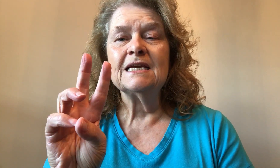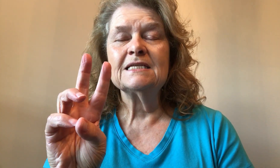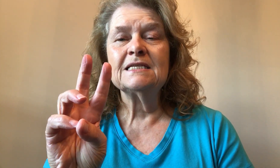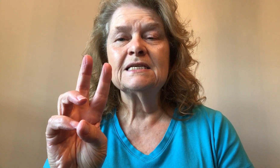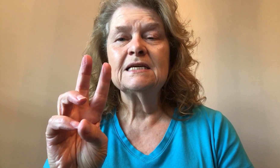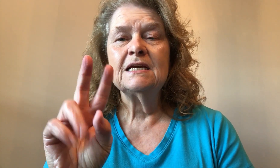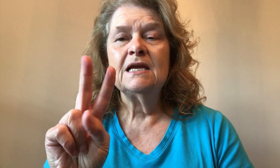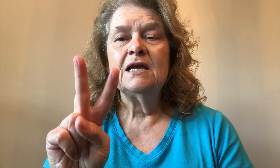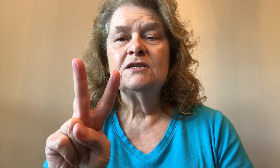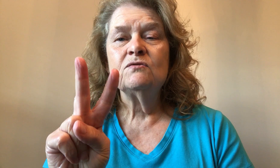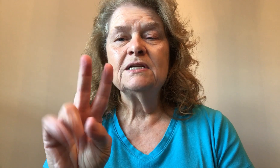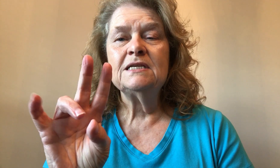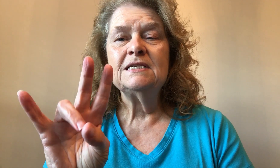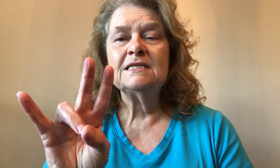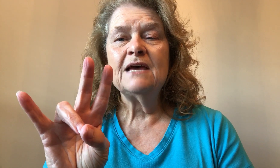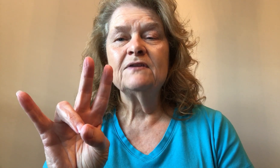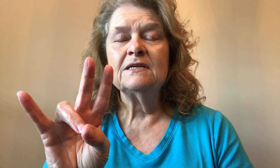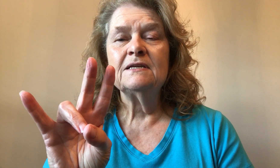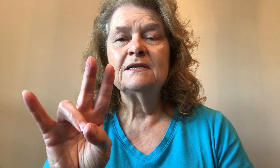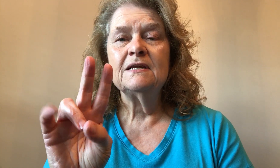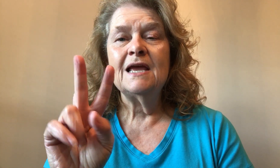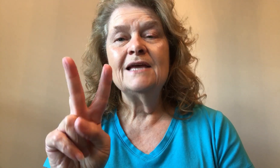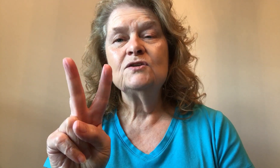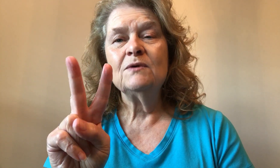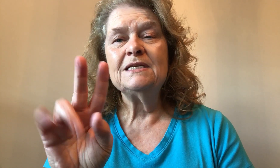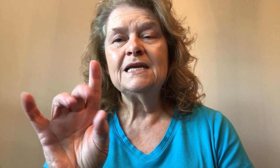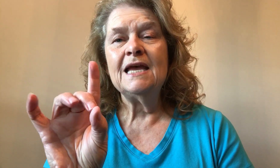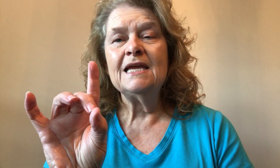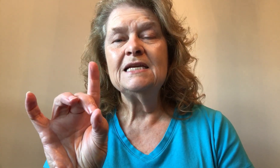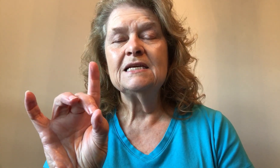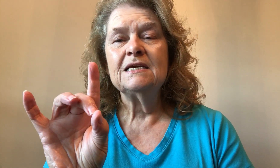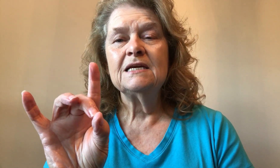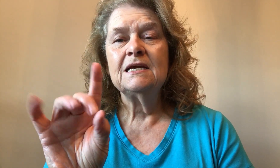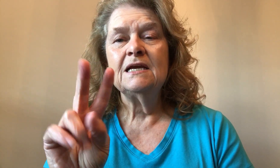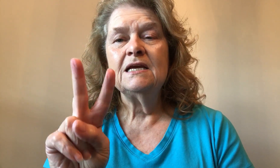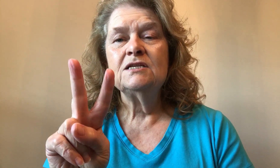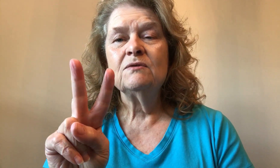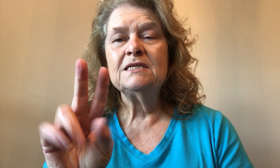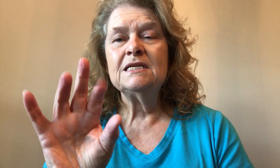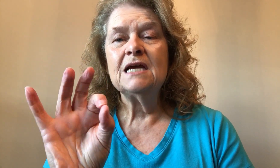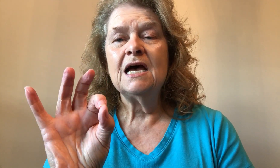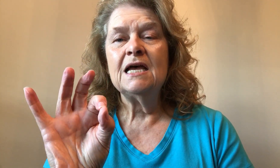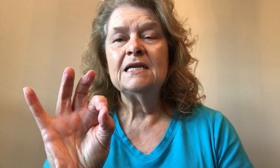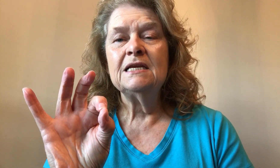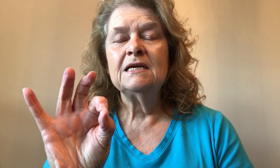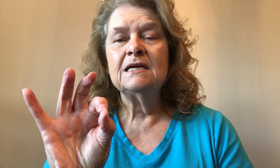26, 27, 28, 29,